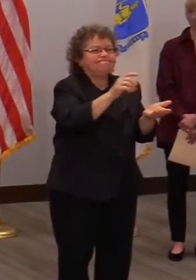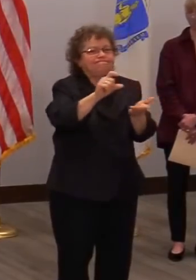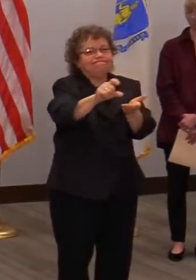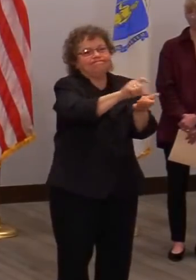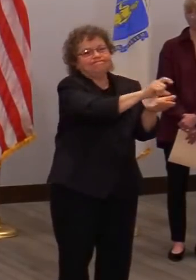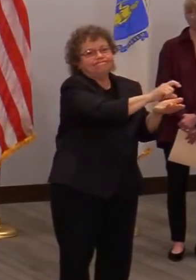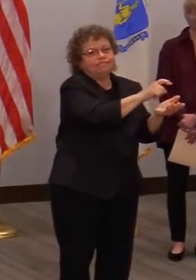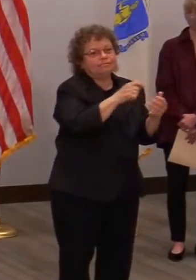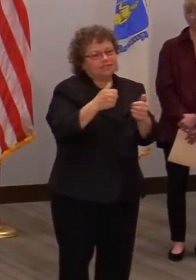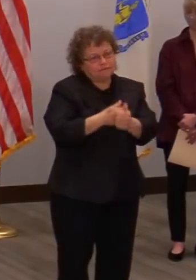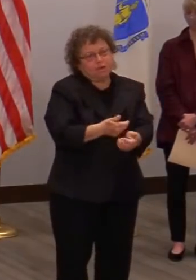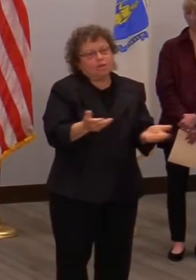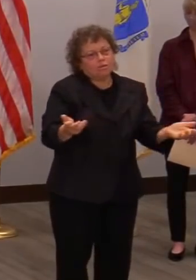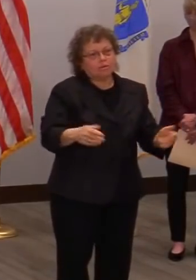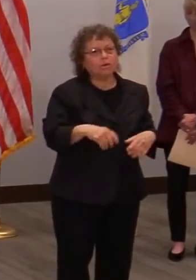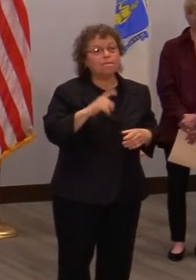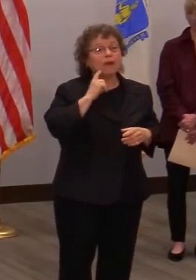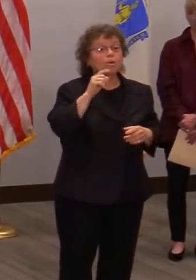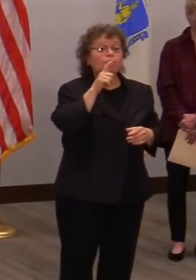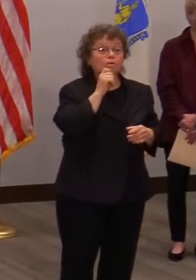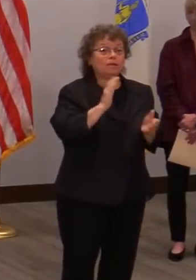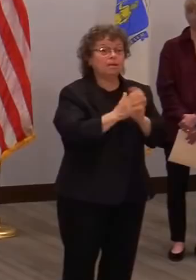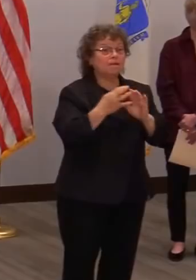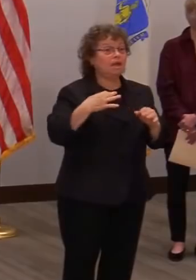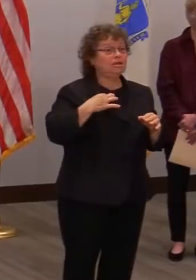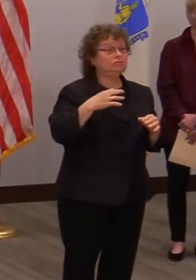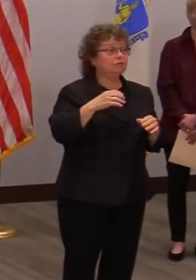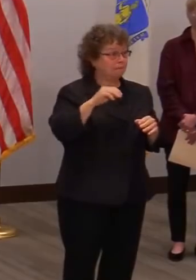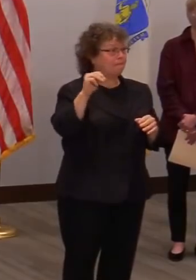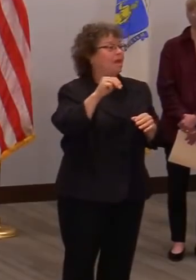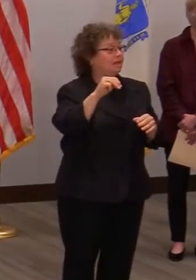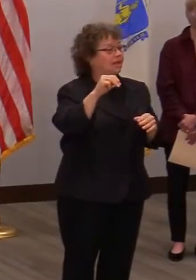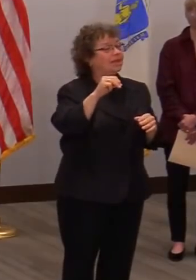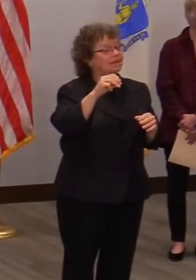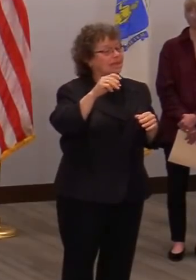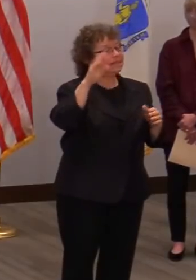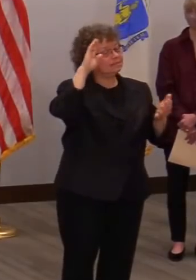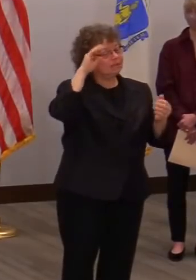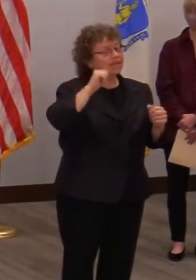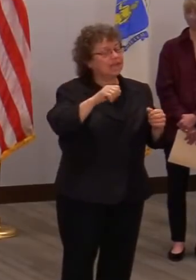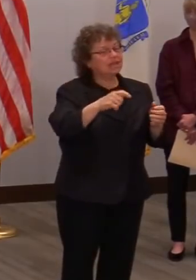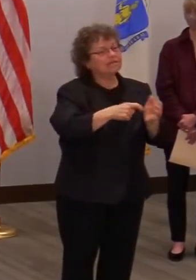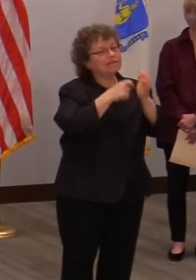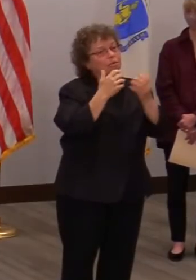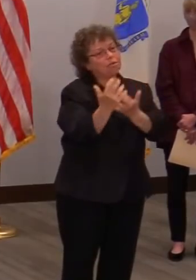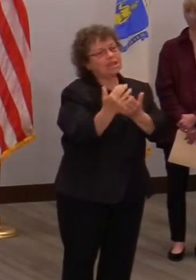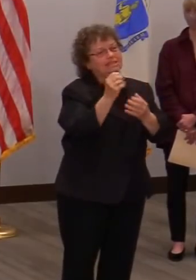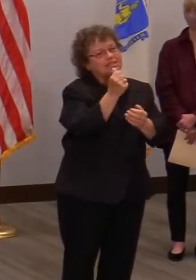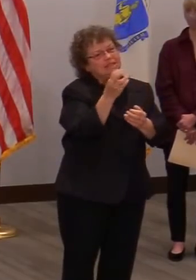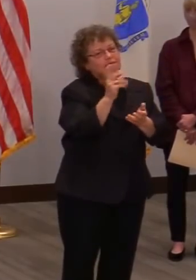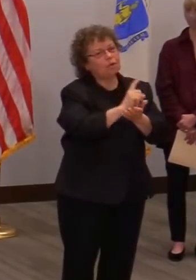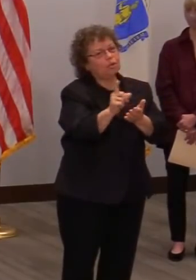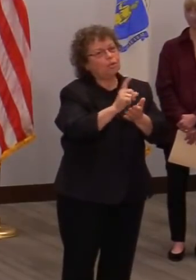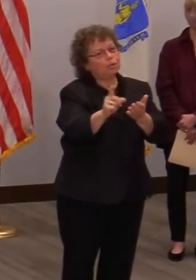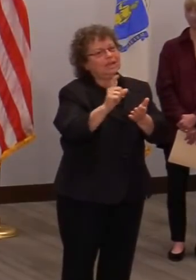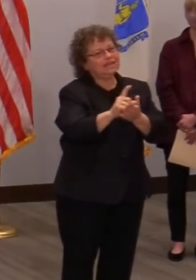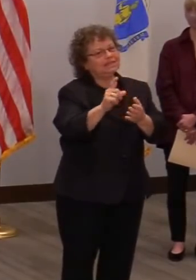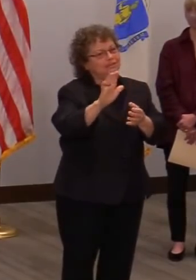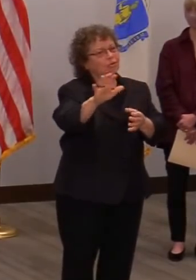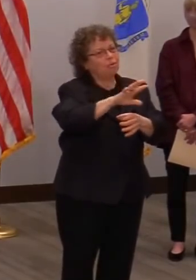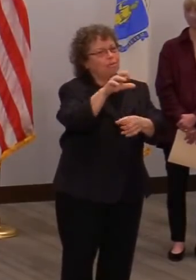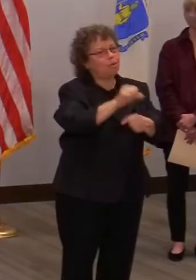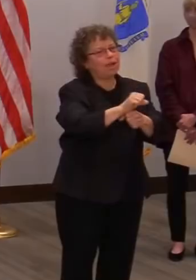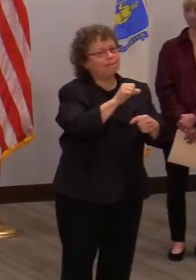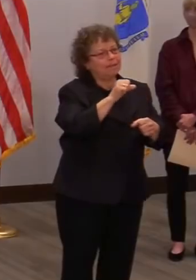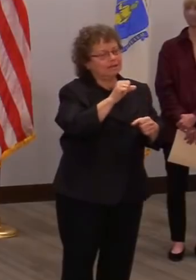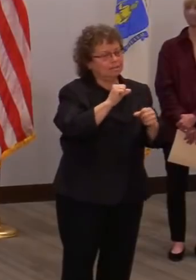newly eligible on Monday, you should expect it may take several weeks to book an appointment, and information for all vaccine sites